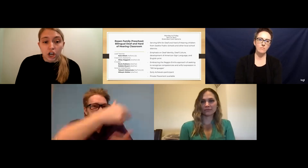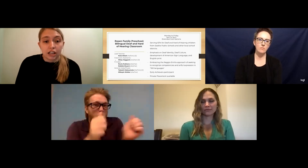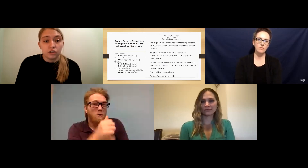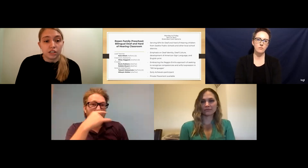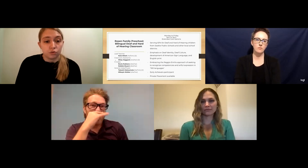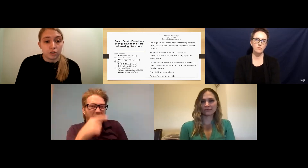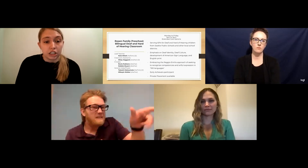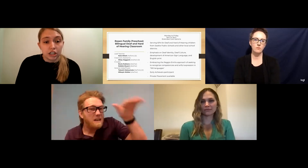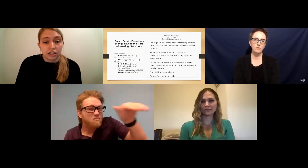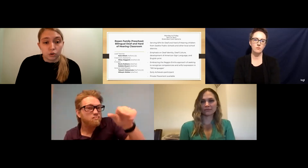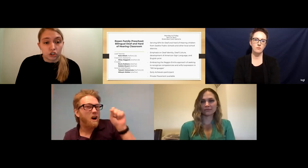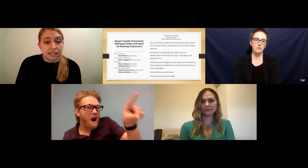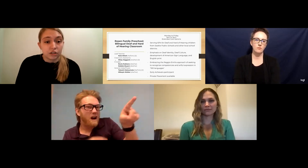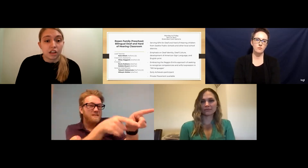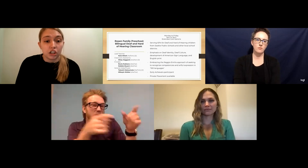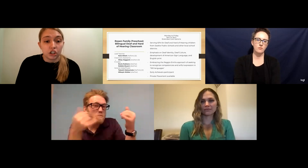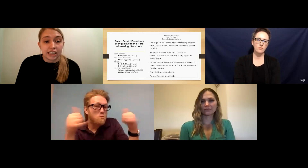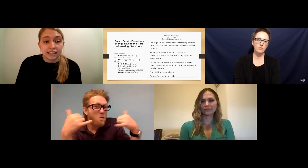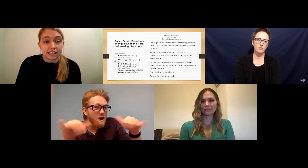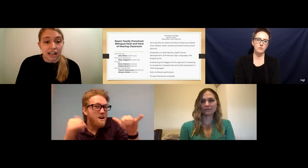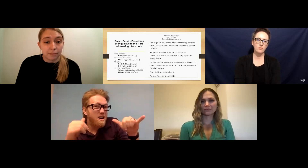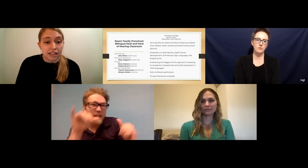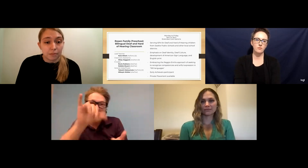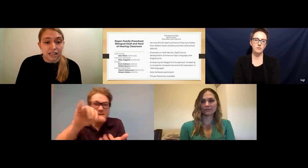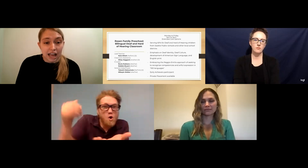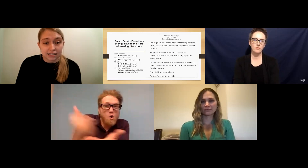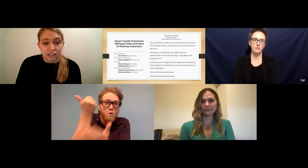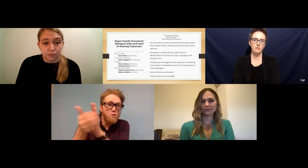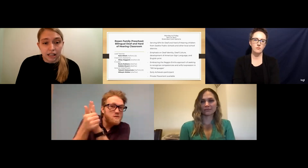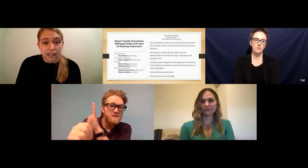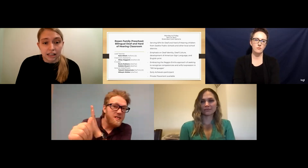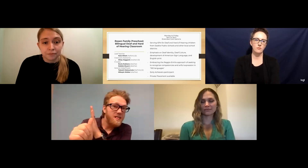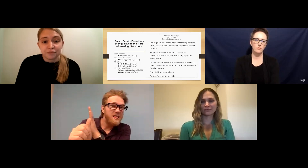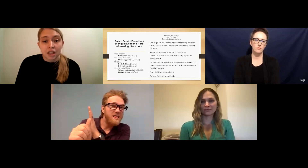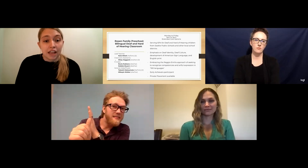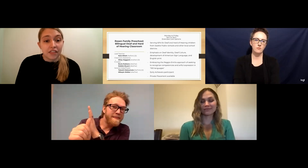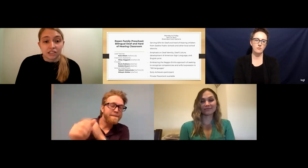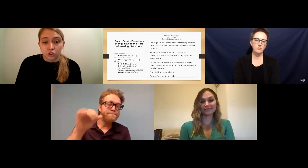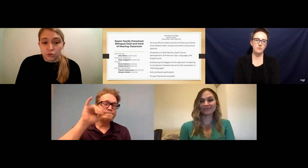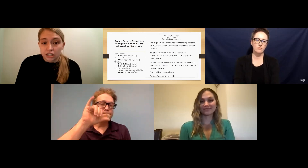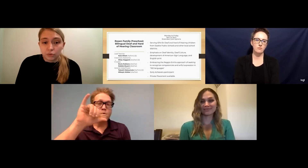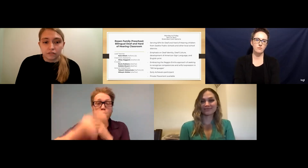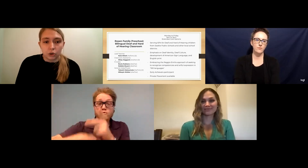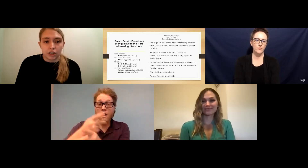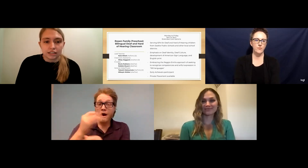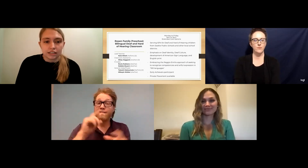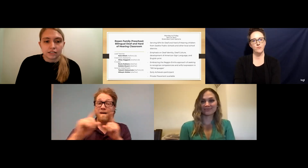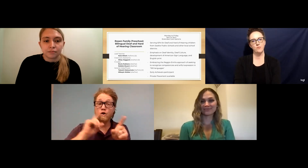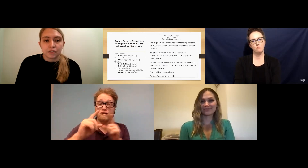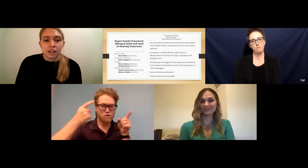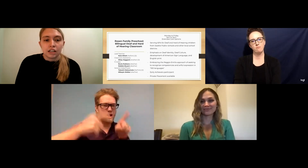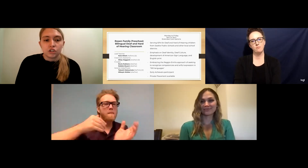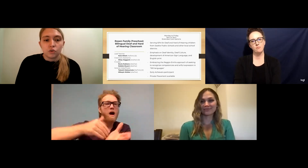your child was really good at socializing with other kids and tapping them to ask to play. And that's a new skill we've